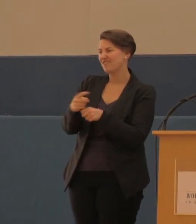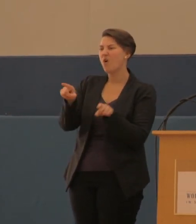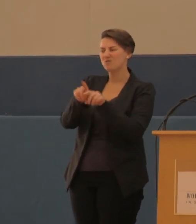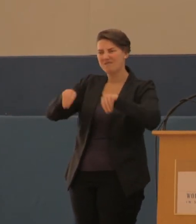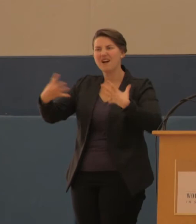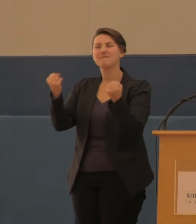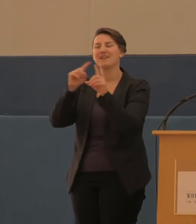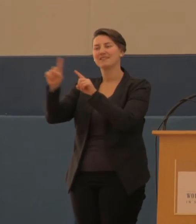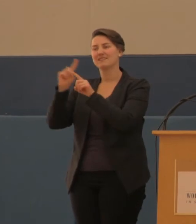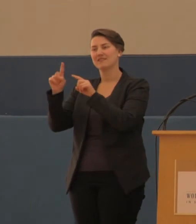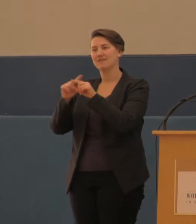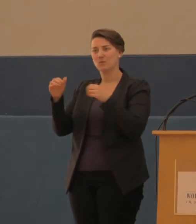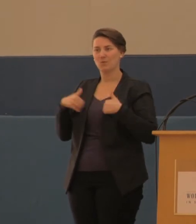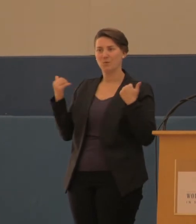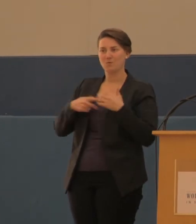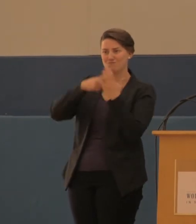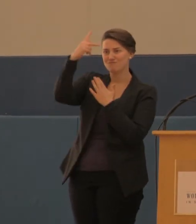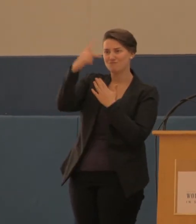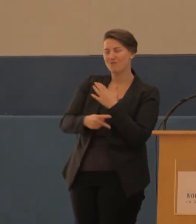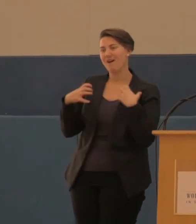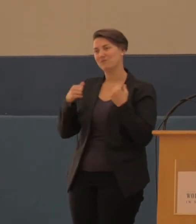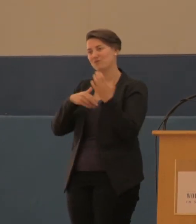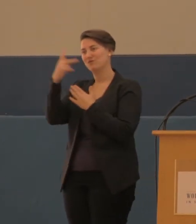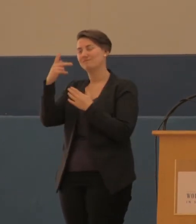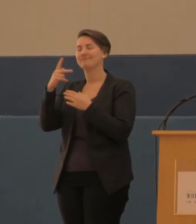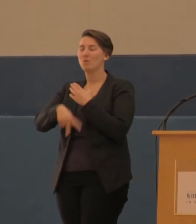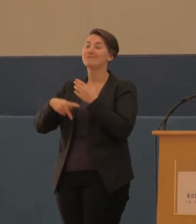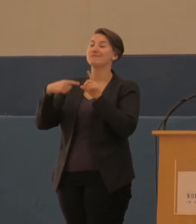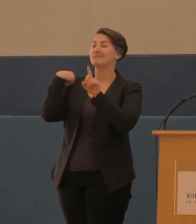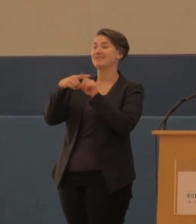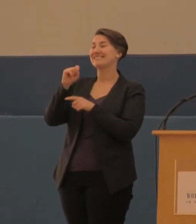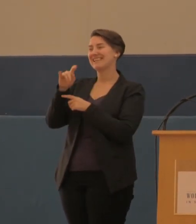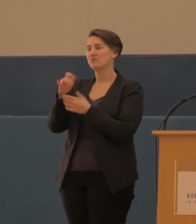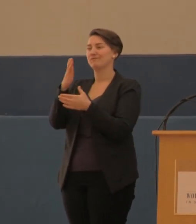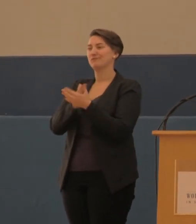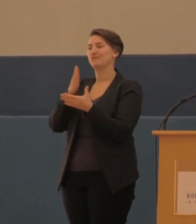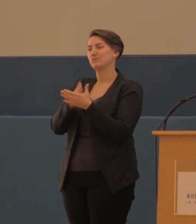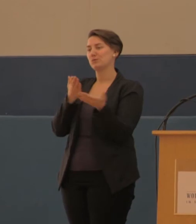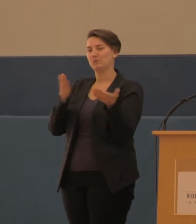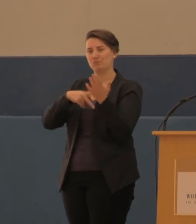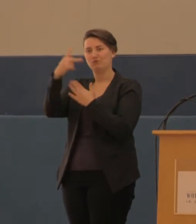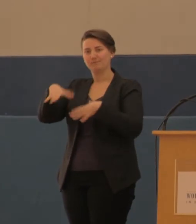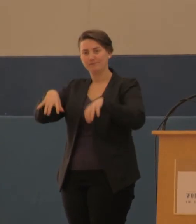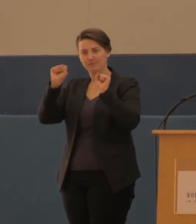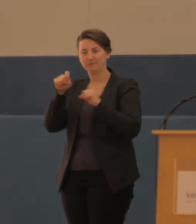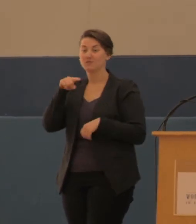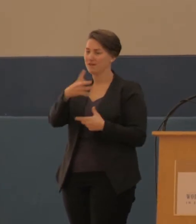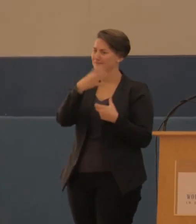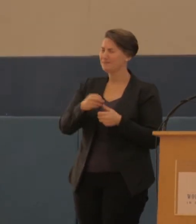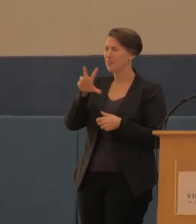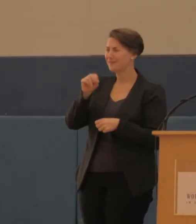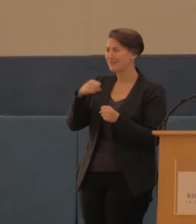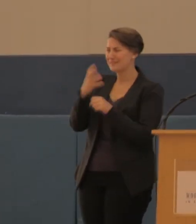youth programs, and a sexual assault services program. She has over 30 years' experience in health and human